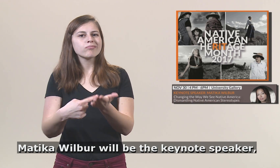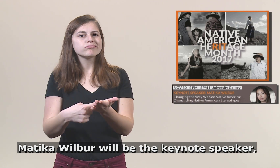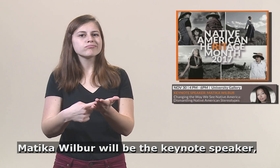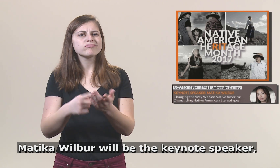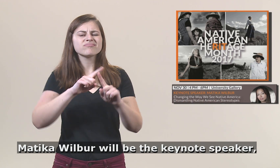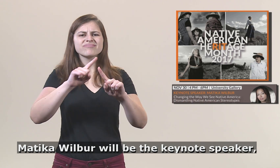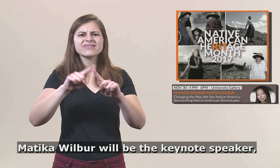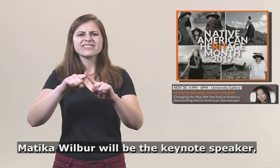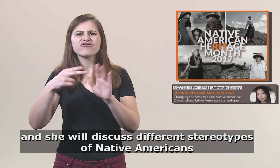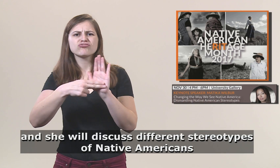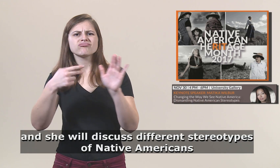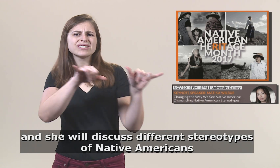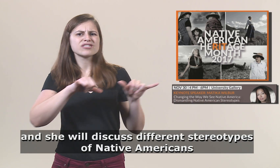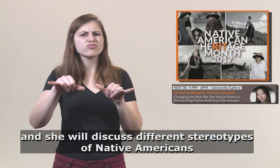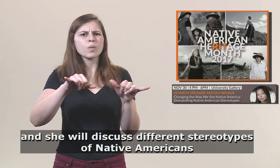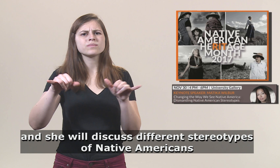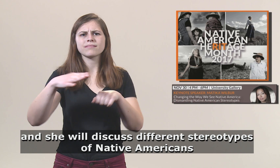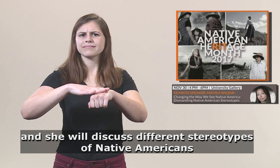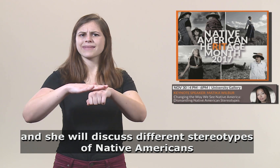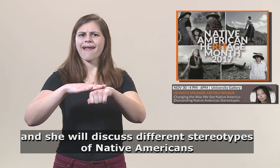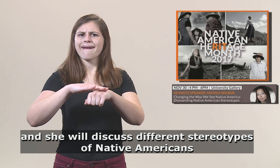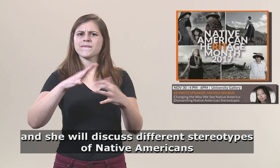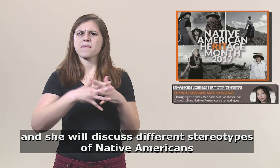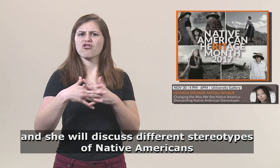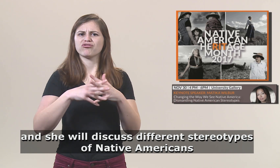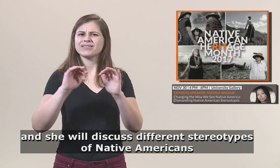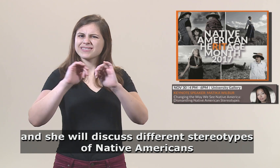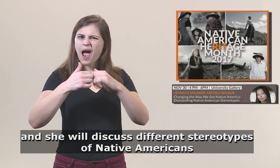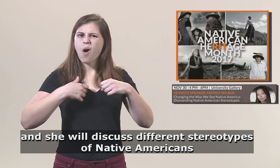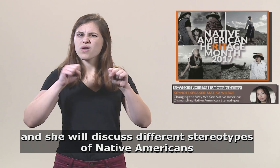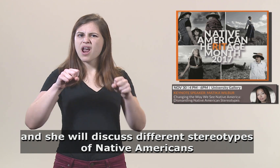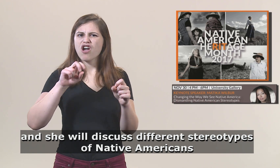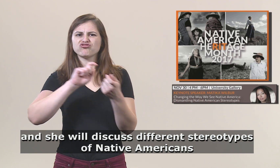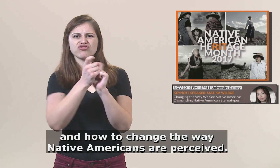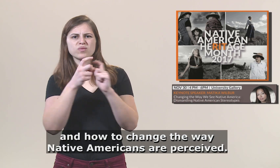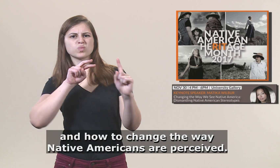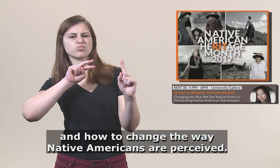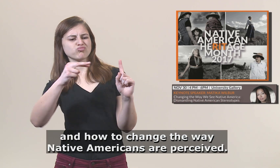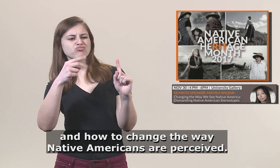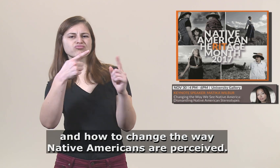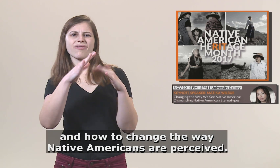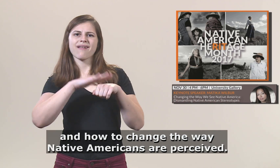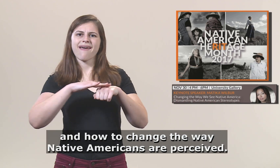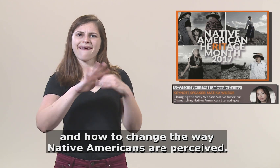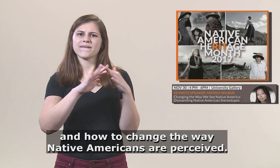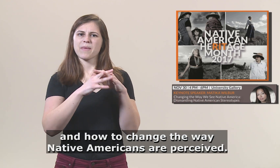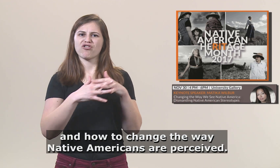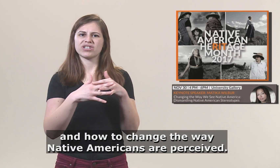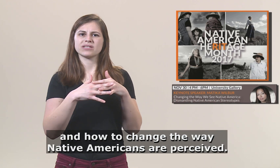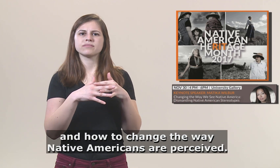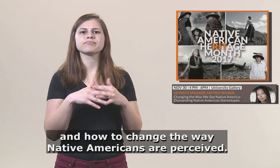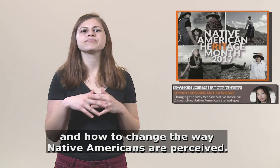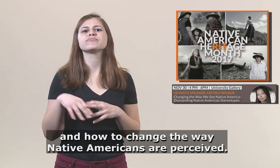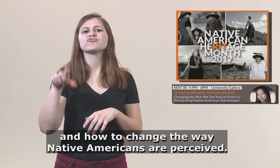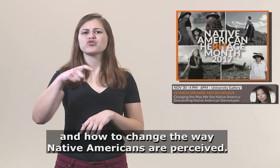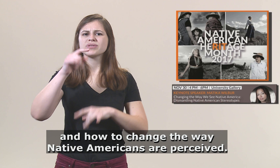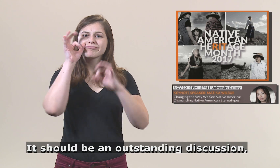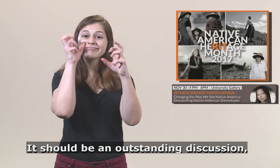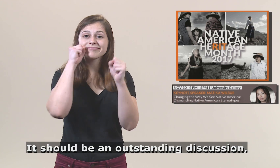keynote speaker, and she will discuss different stereotypes of Native Americans and how to change the way Native Americans are perceived.